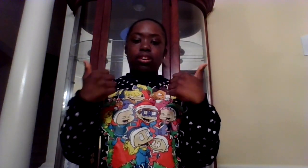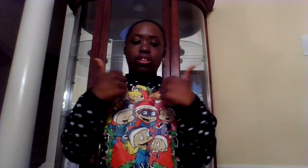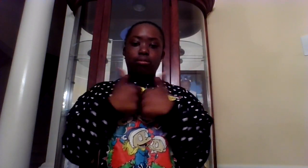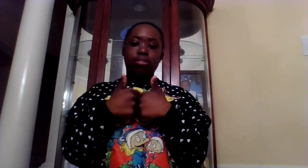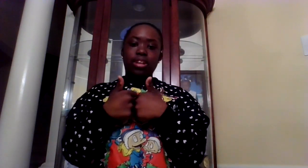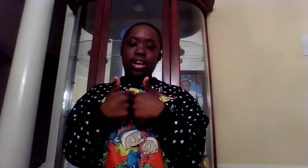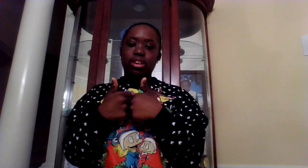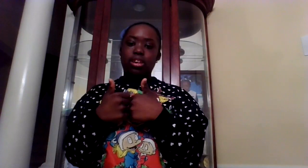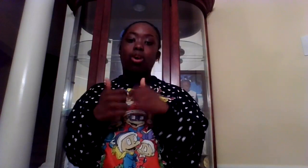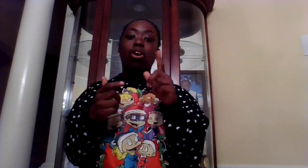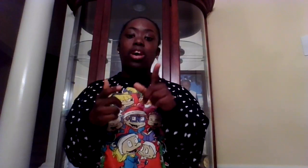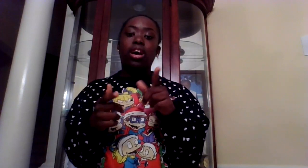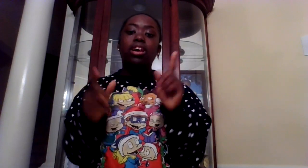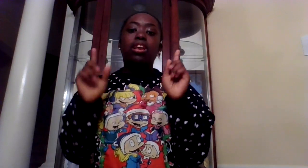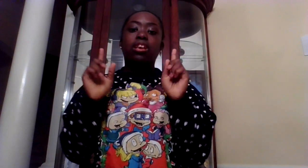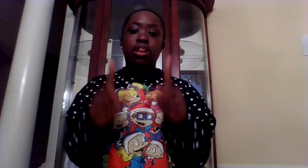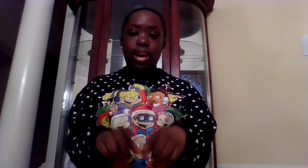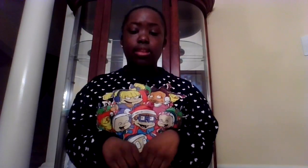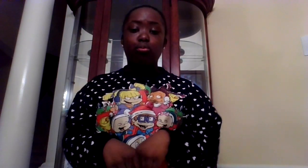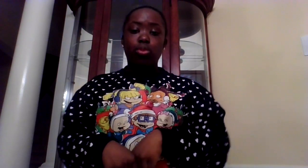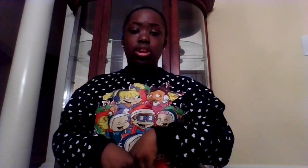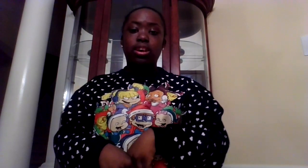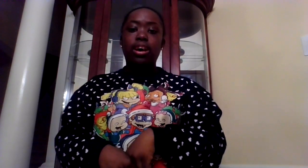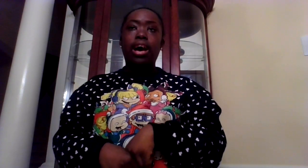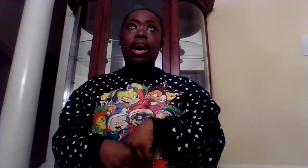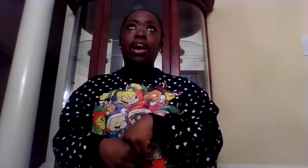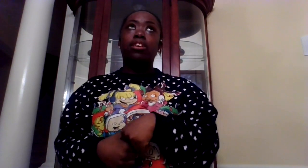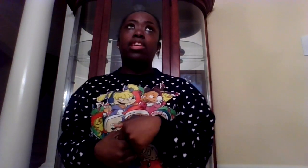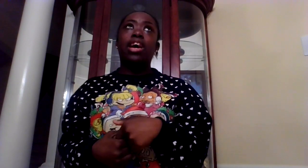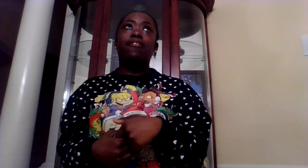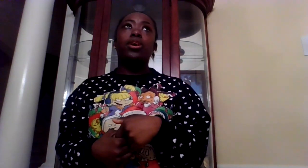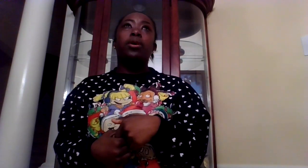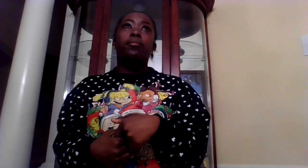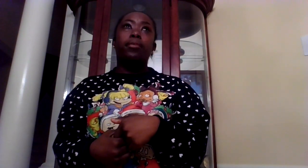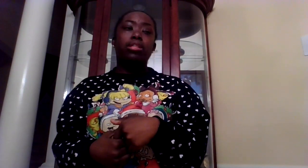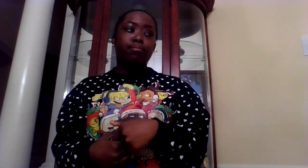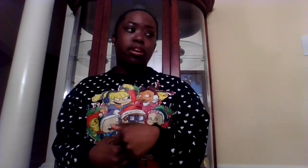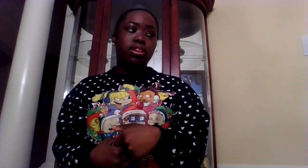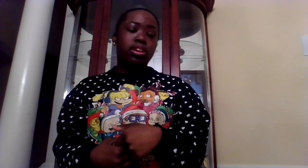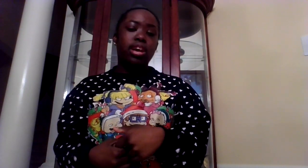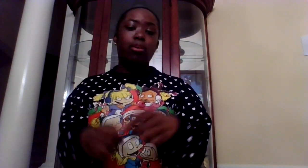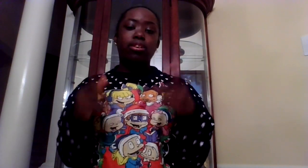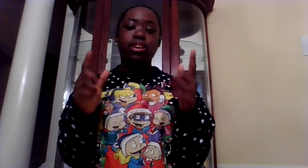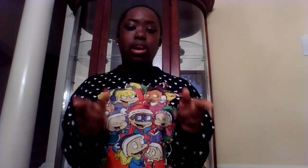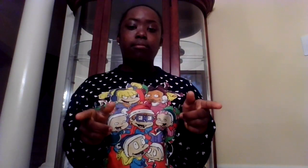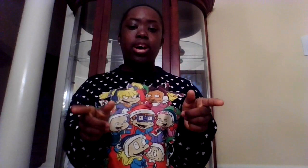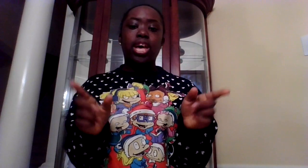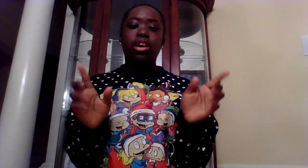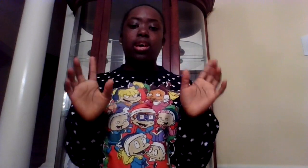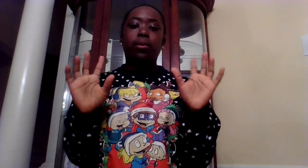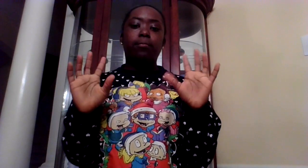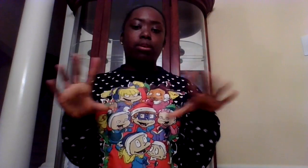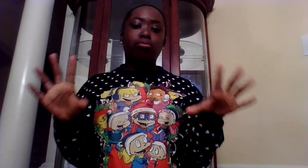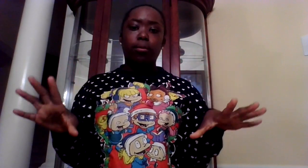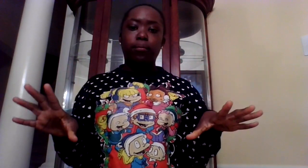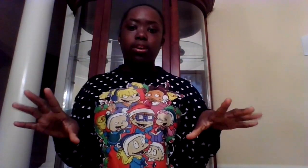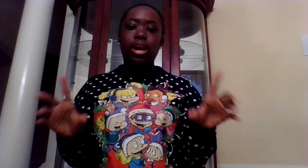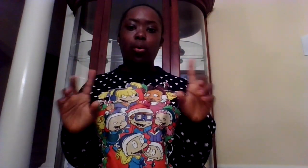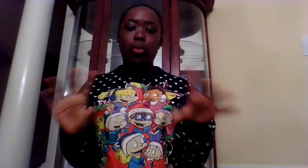If you like it. Oh yeah, next week I just have Best Buddy. I will carry my Chromebook